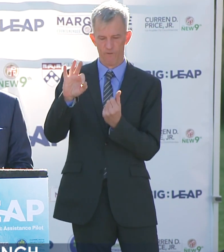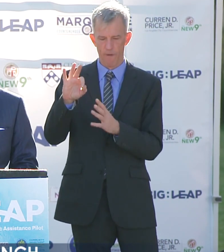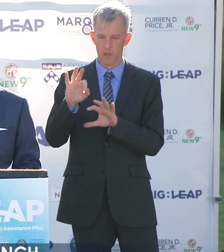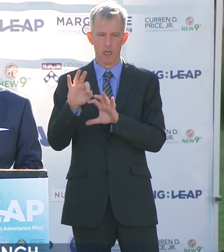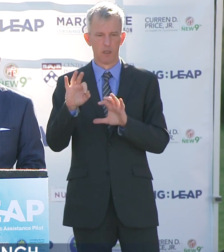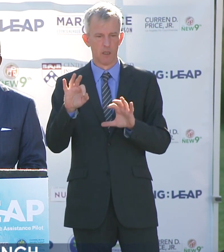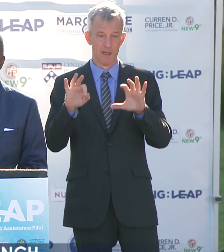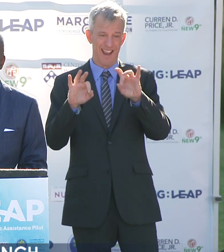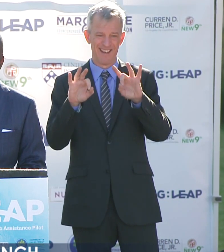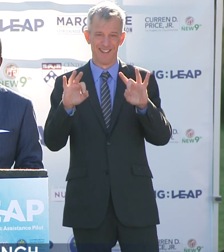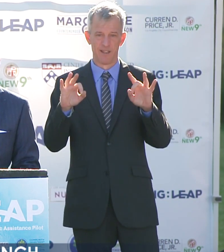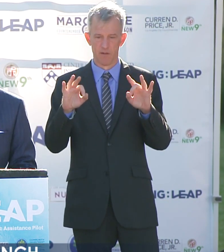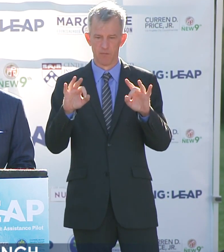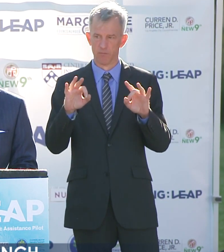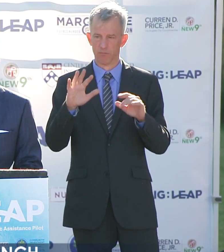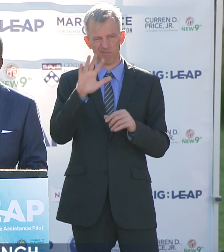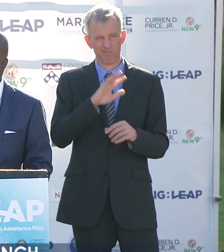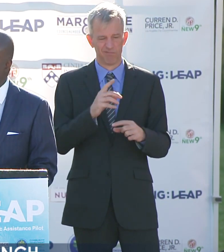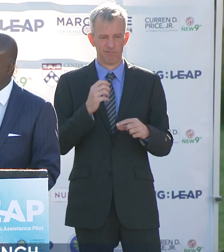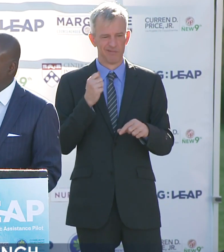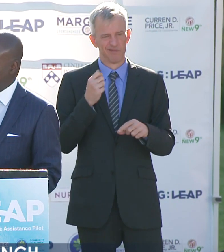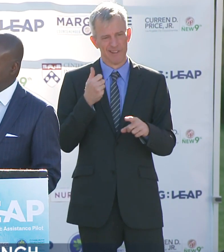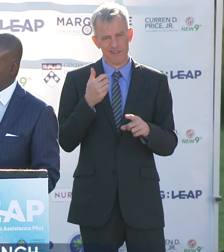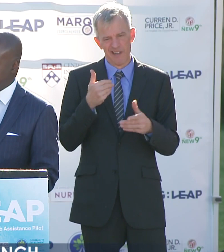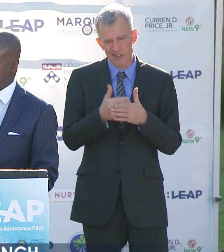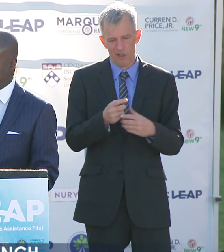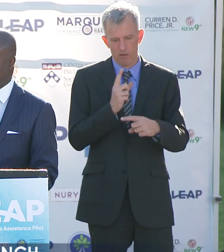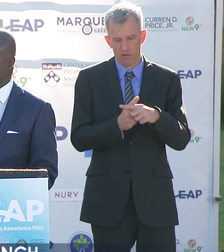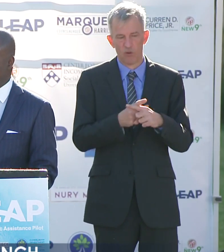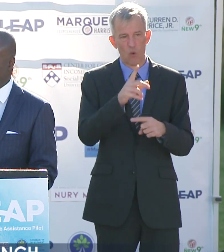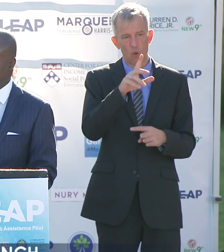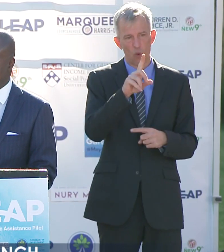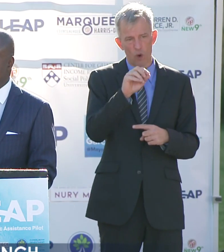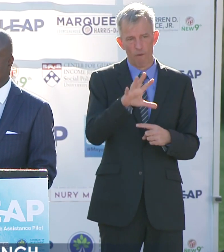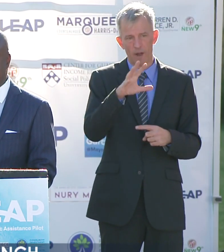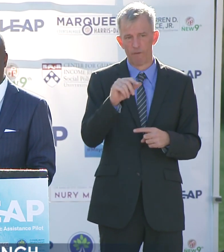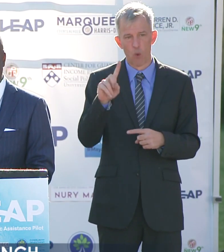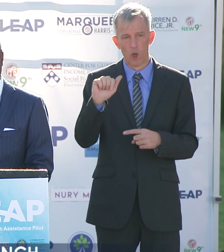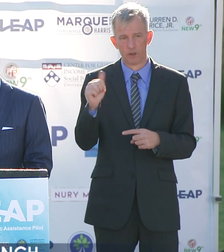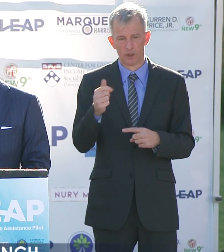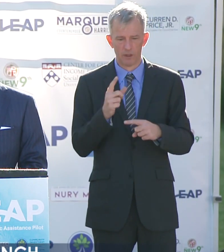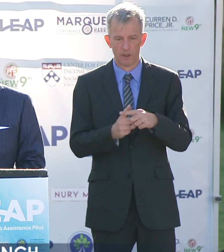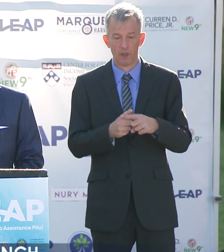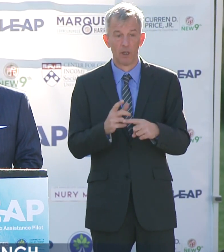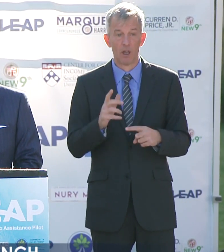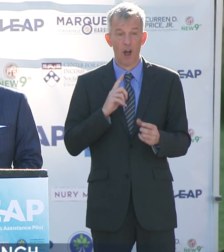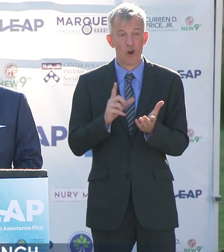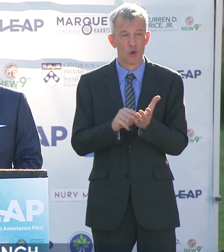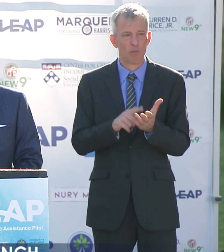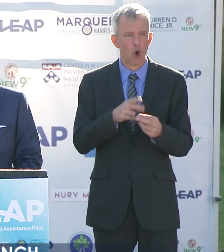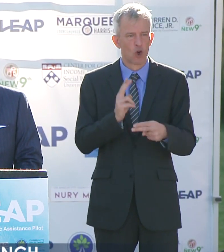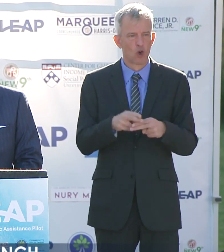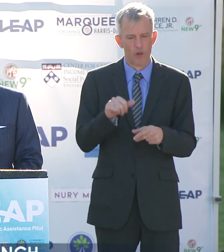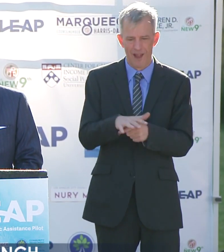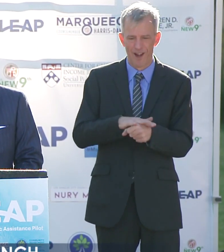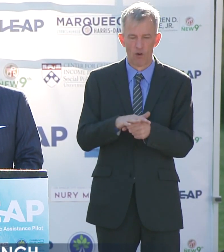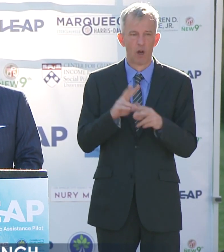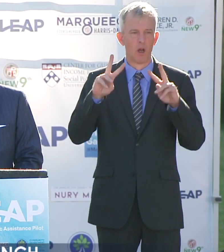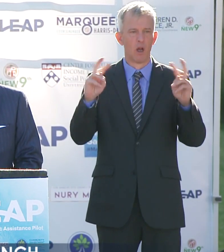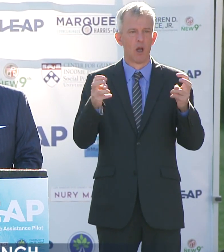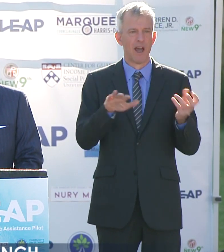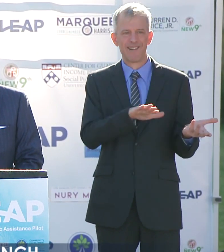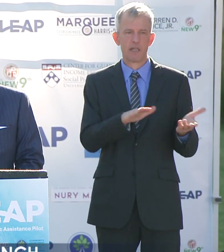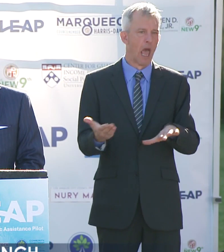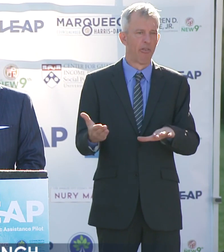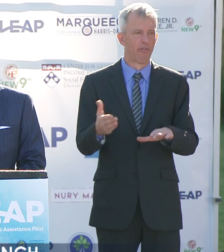the 105 and the 110. Our paper referred to that area as Death Alley because the crime and violence was